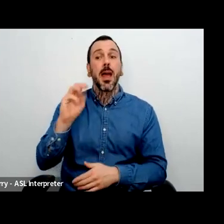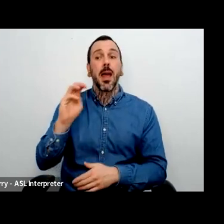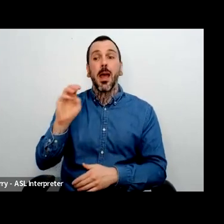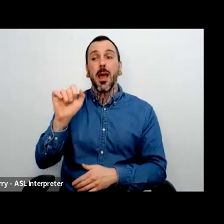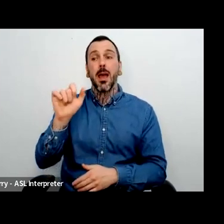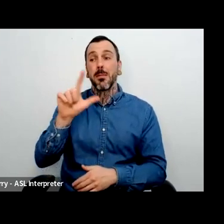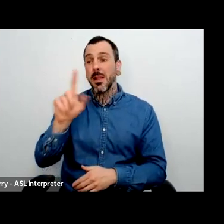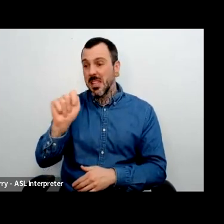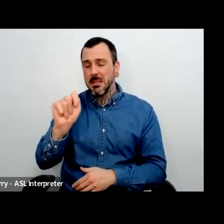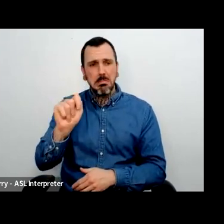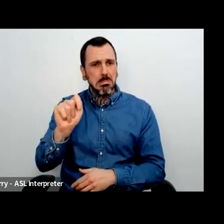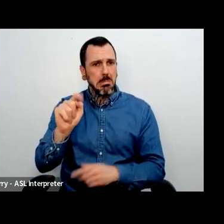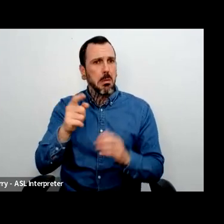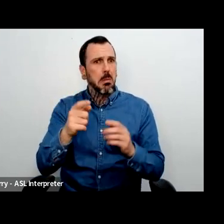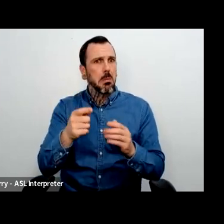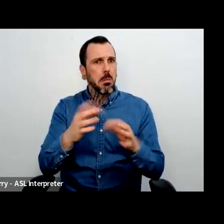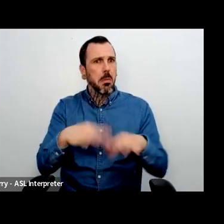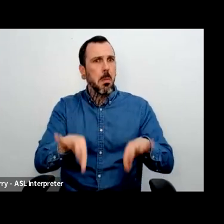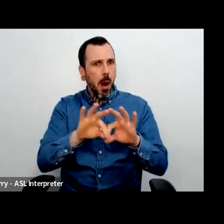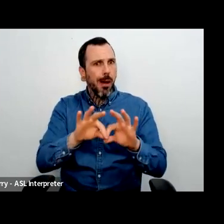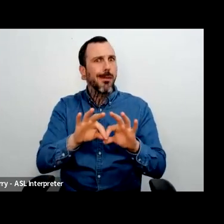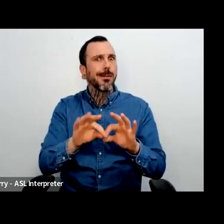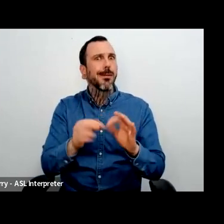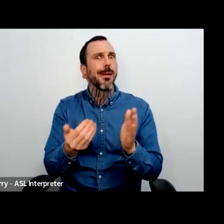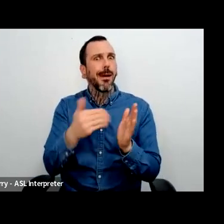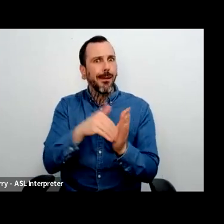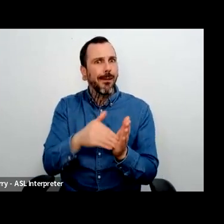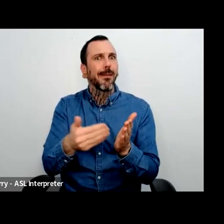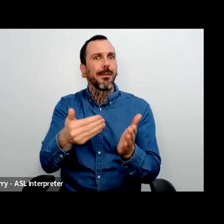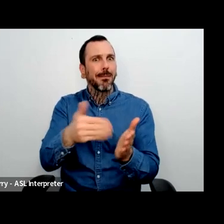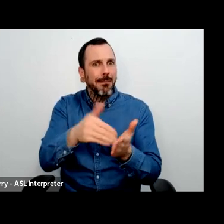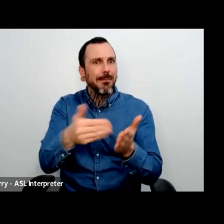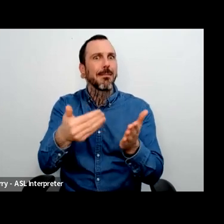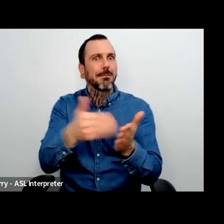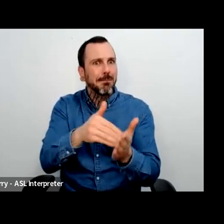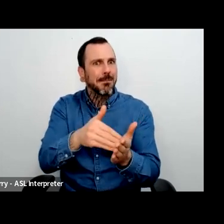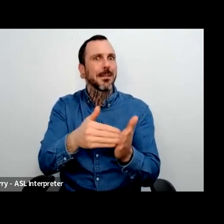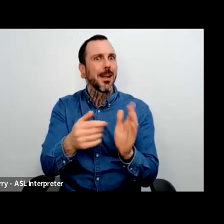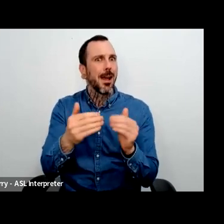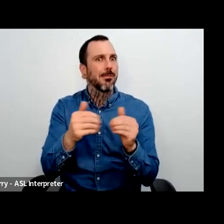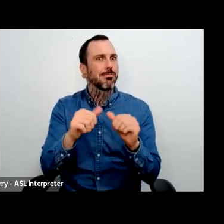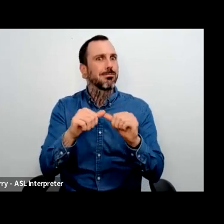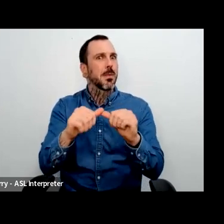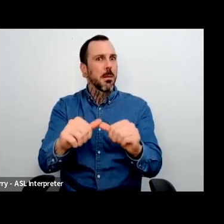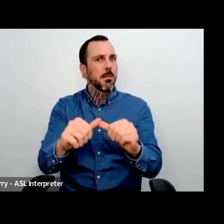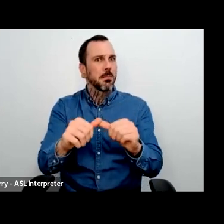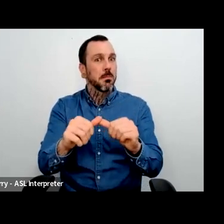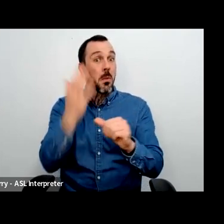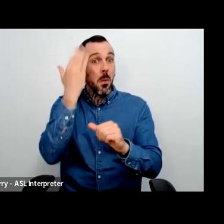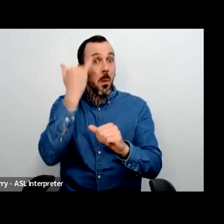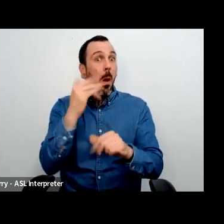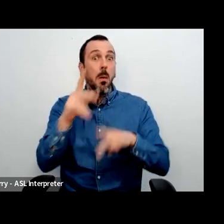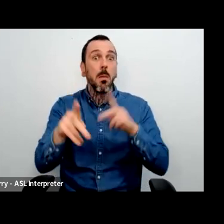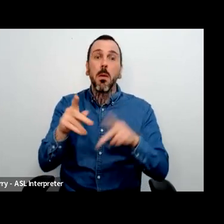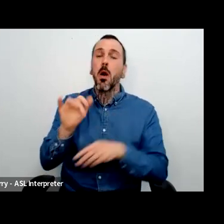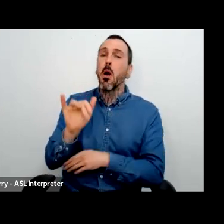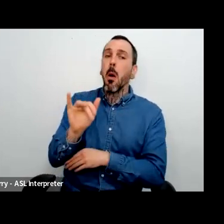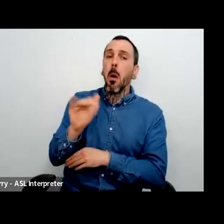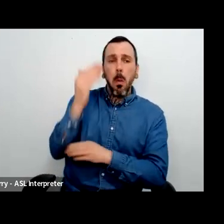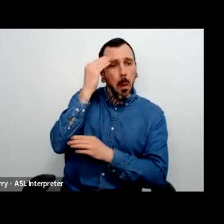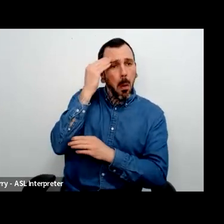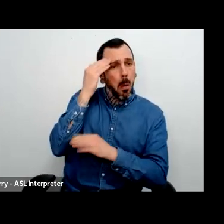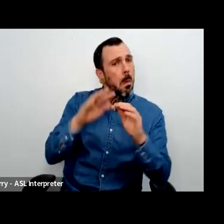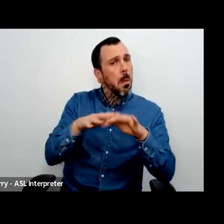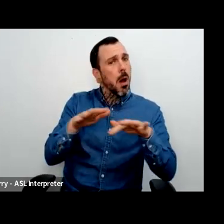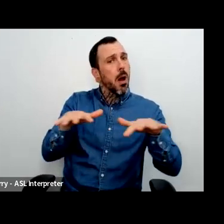people learn about that. And it gets reach, but it's not necessarily what everyone does. And it's not necessarily what everyone wants